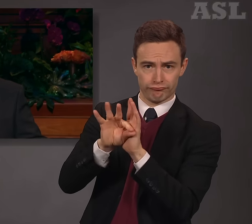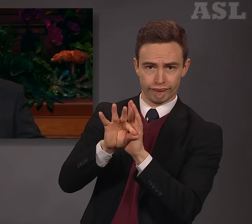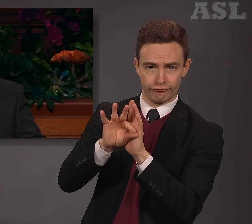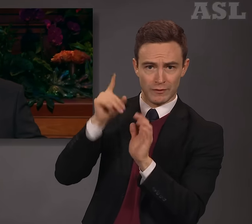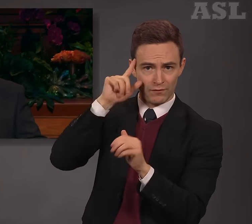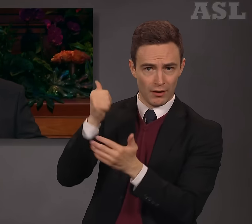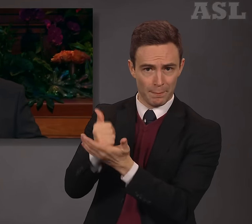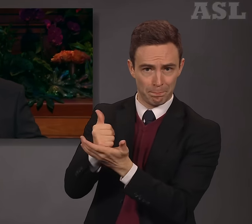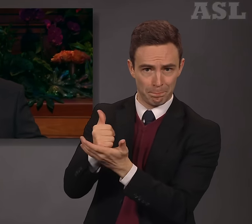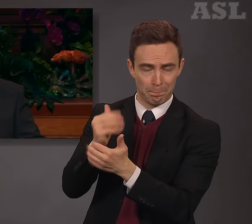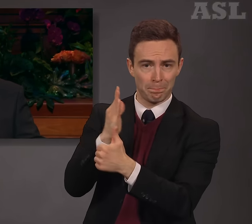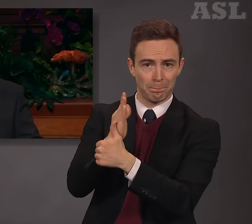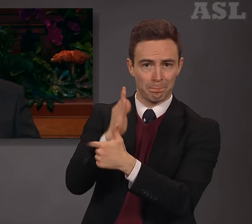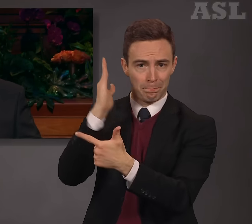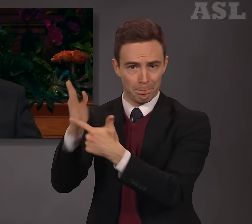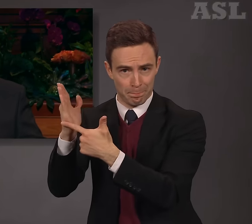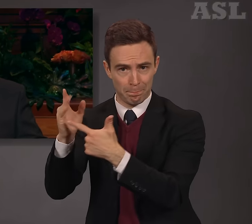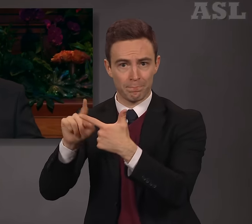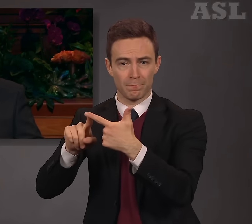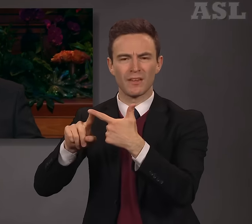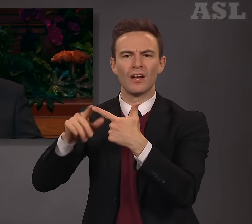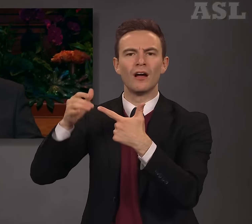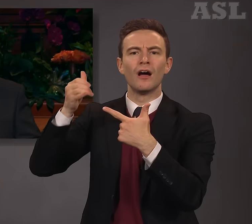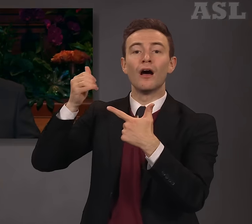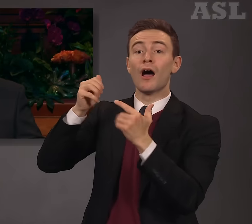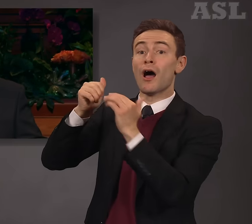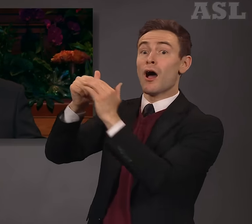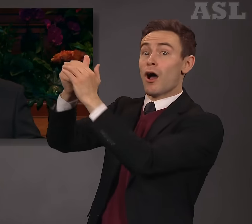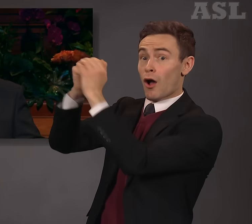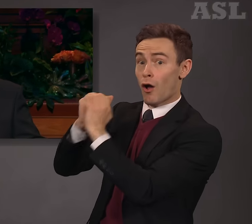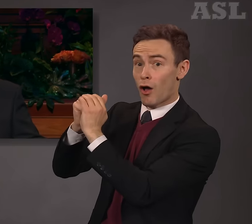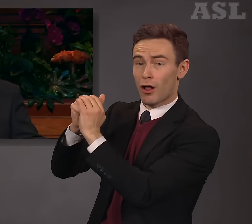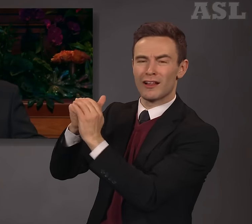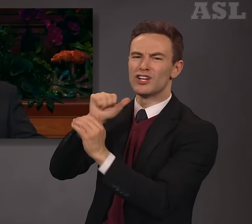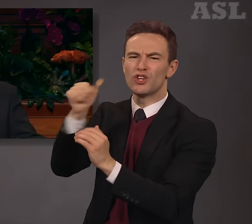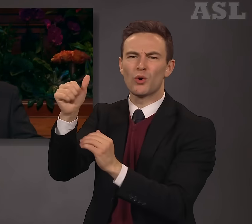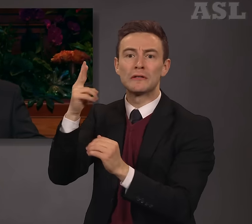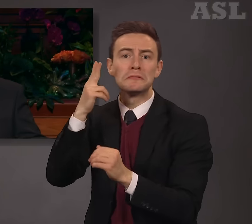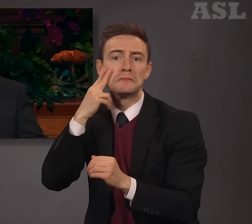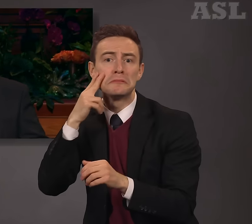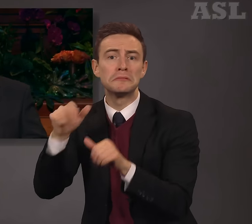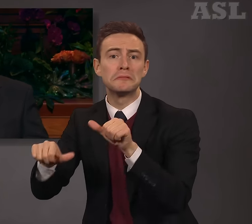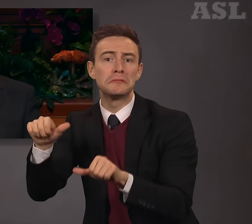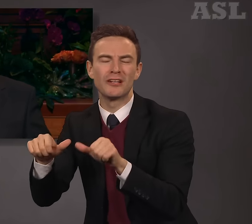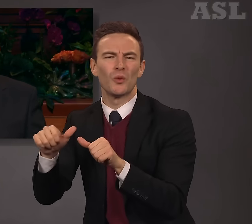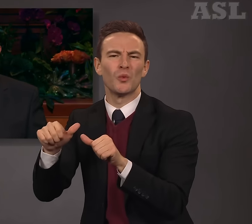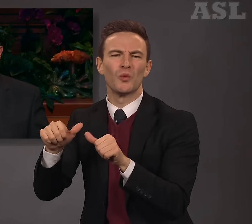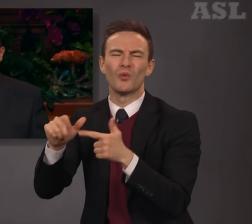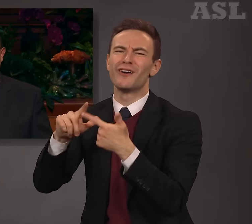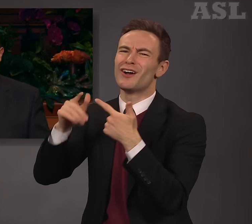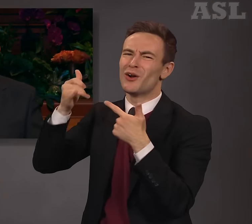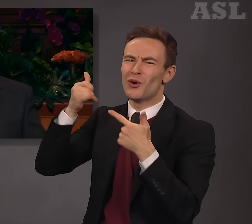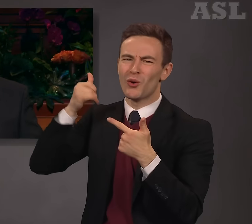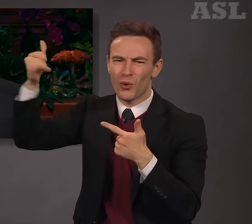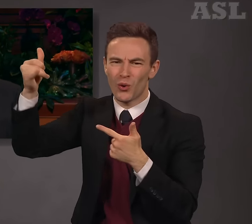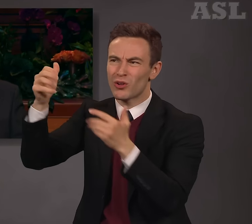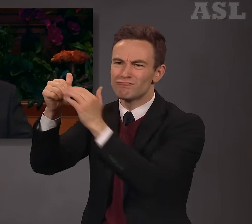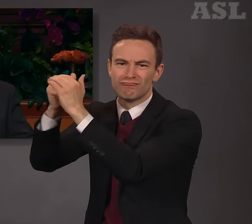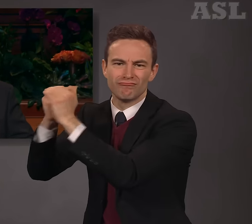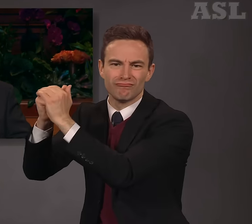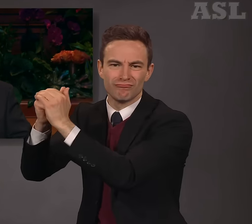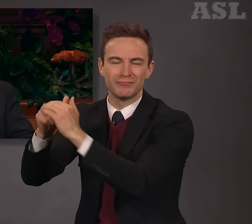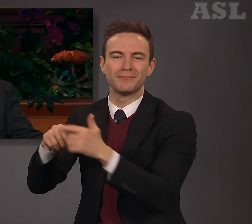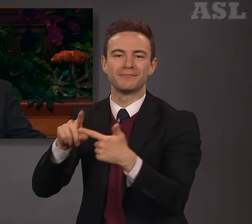Then, second, call, don't fall, turn to God in sincere prayer.